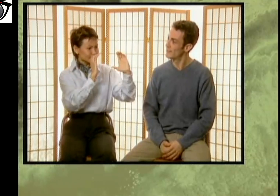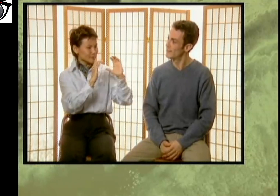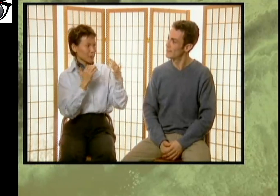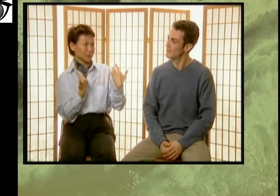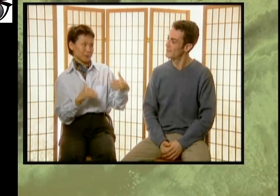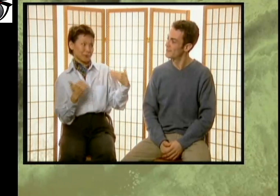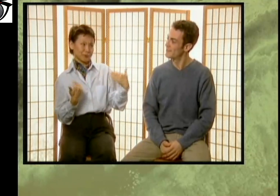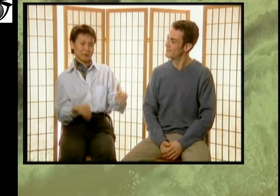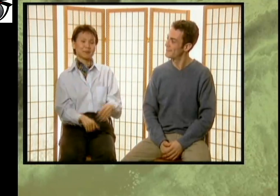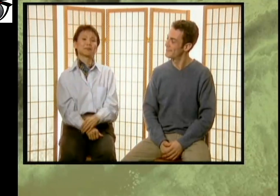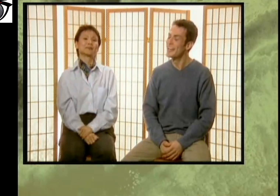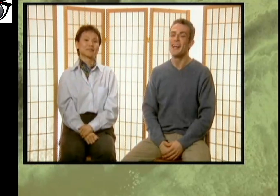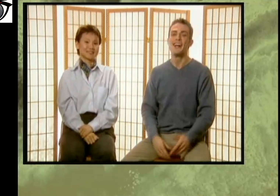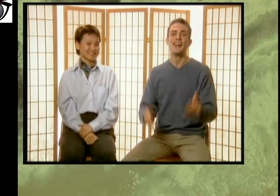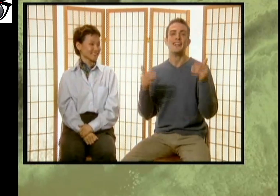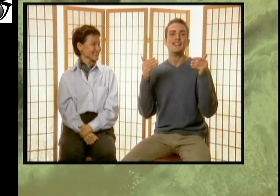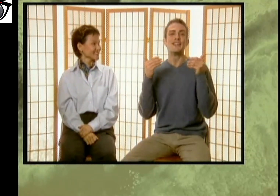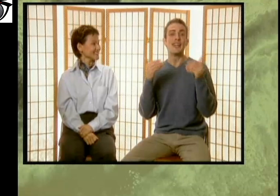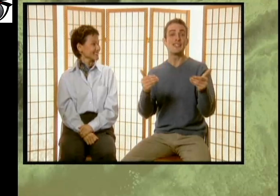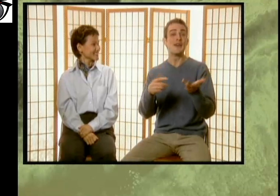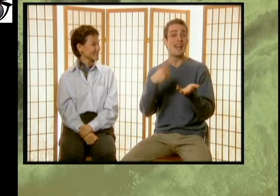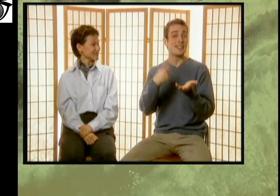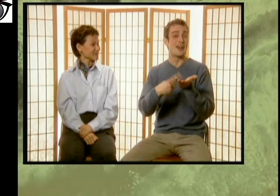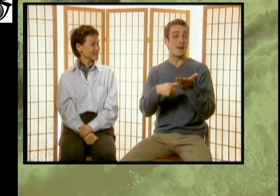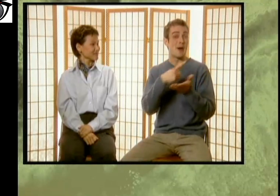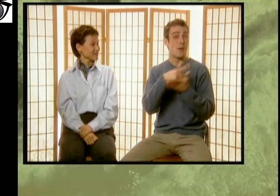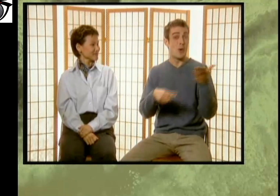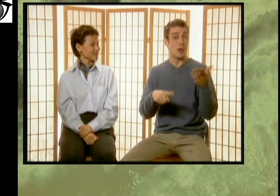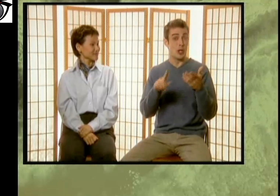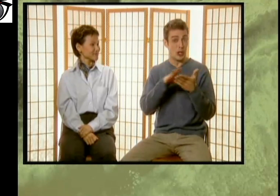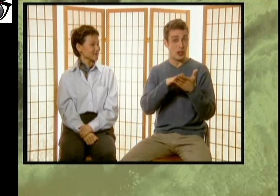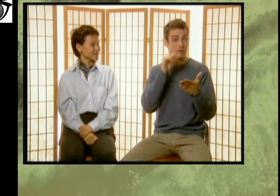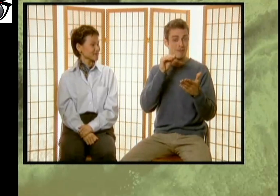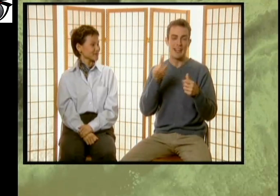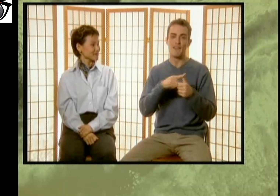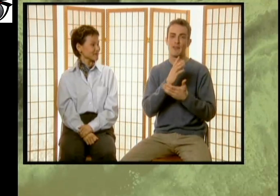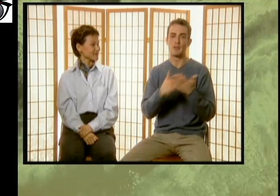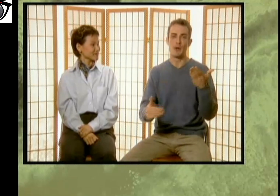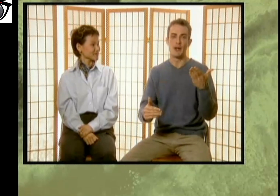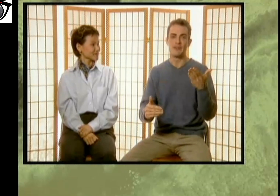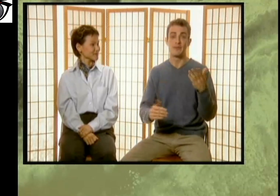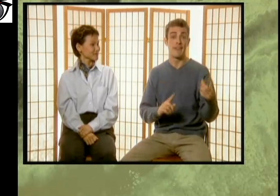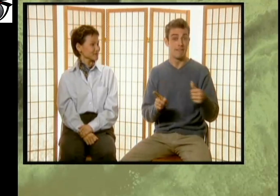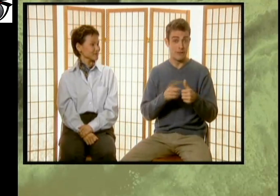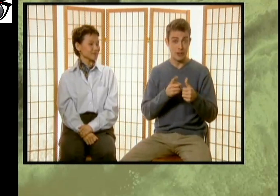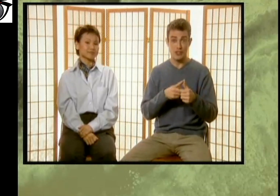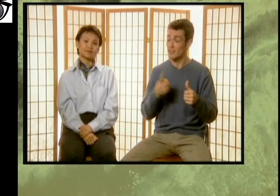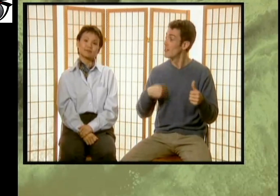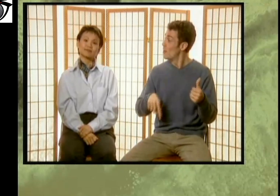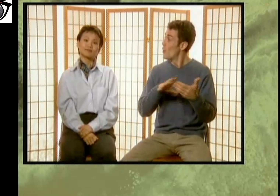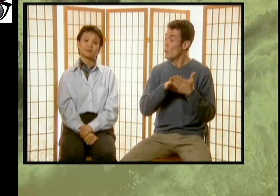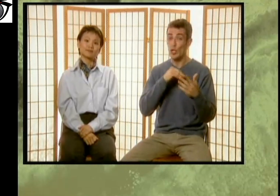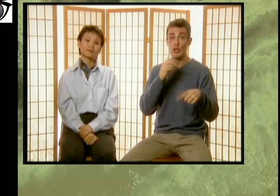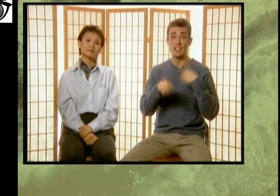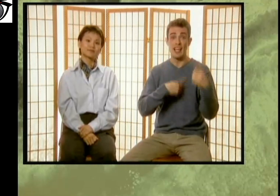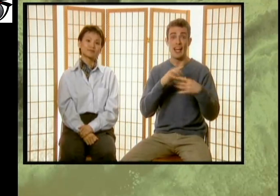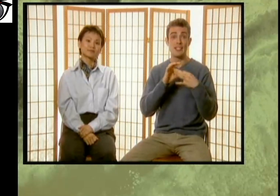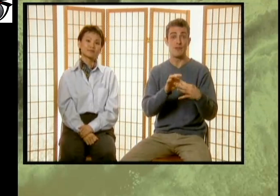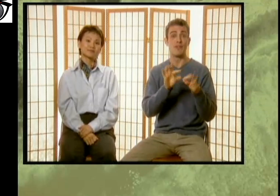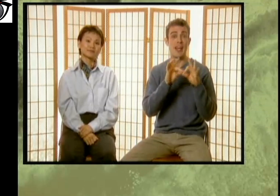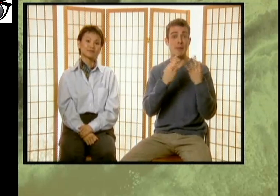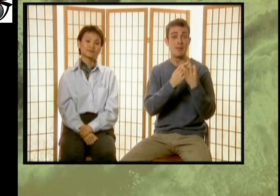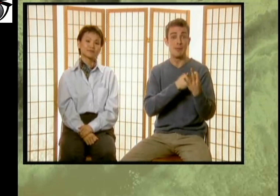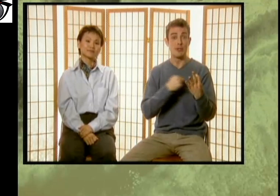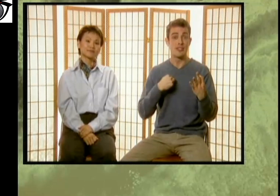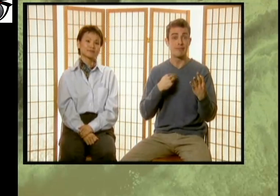people make the attempt to communicate. So let's go ahead and talk about what we'll learn in the first part. First, we'll learn